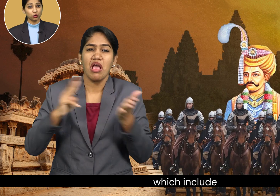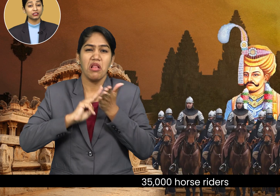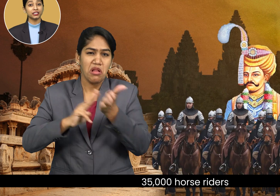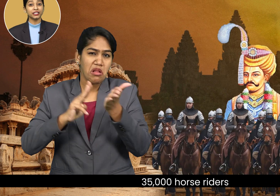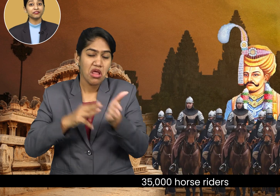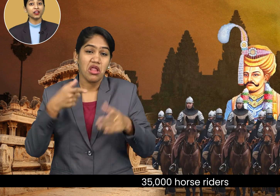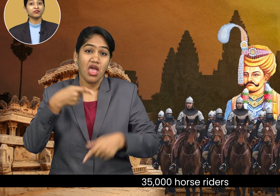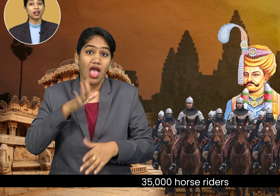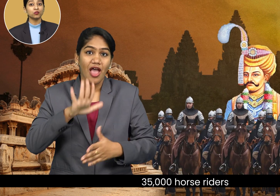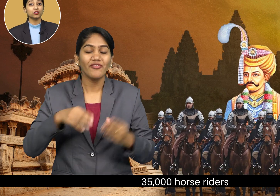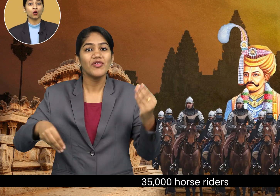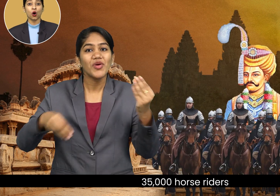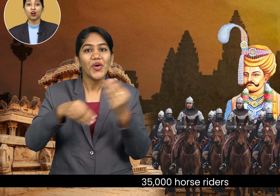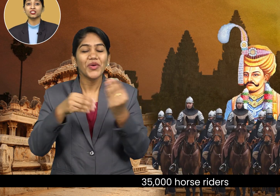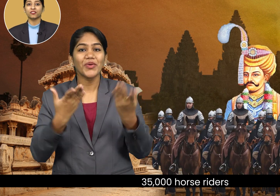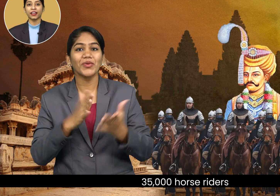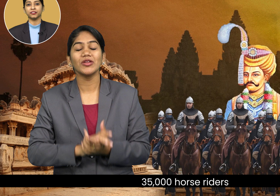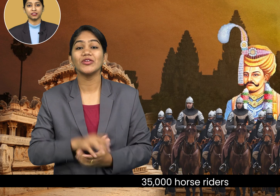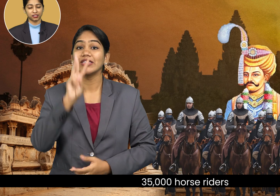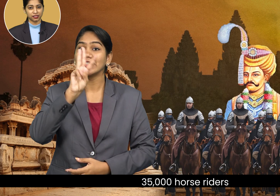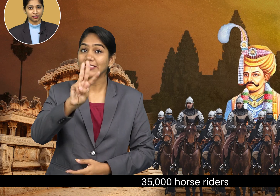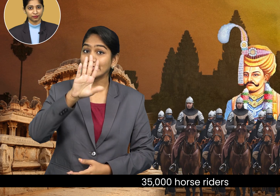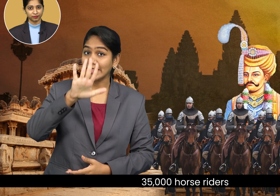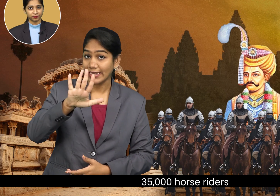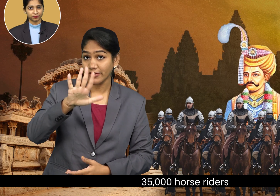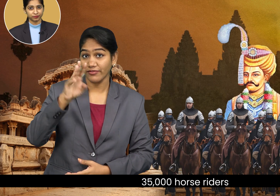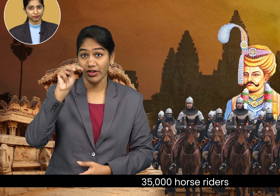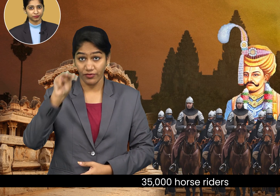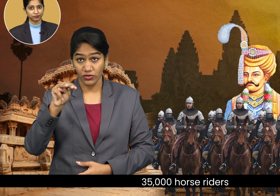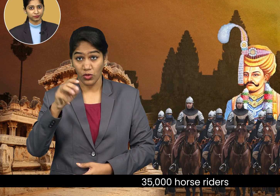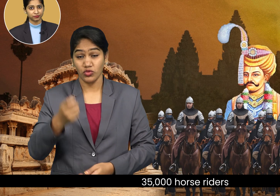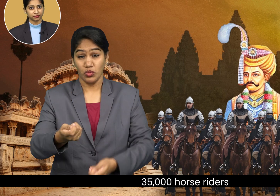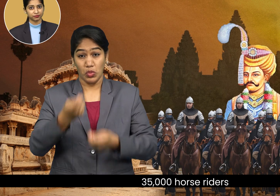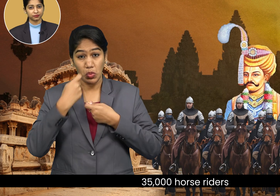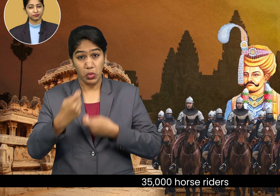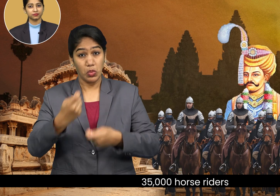which include 35,000 horse riders,